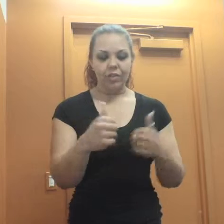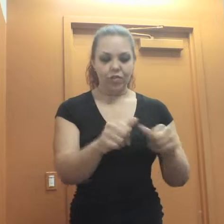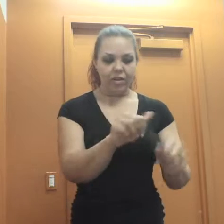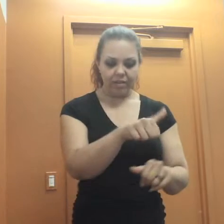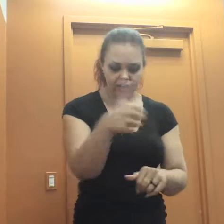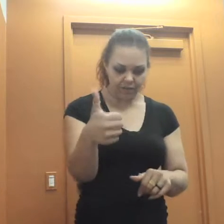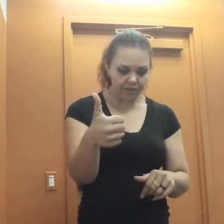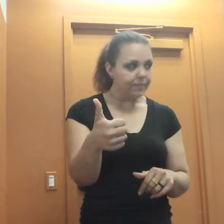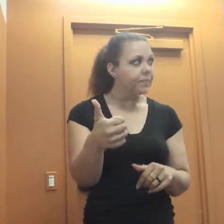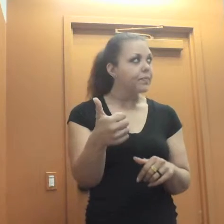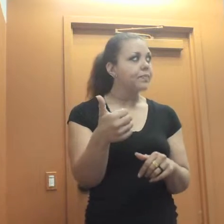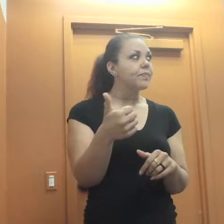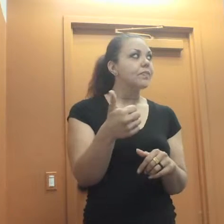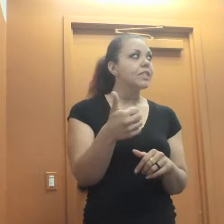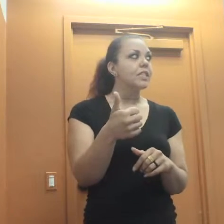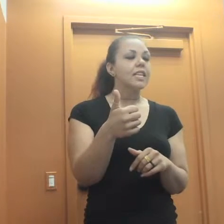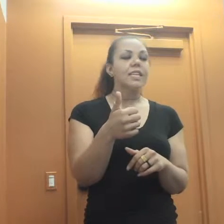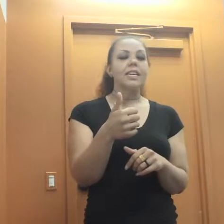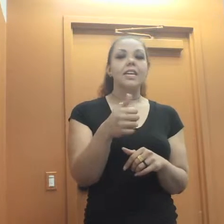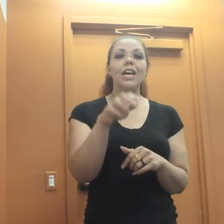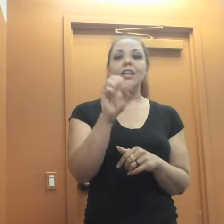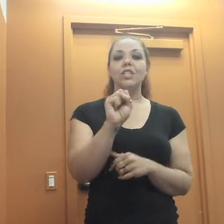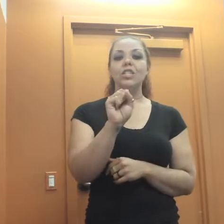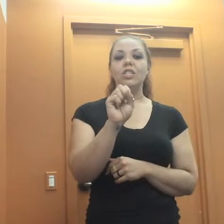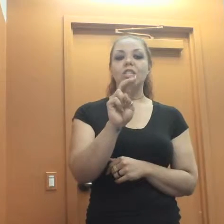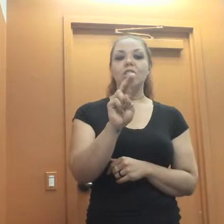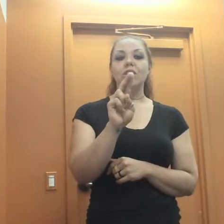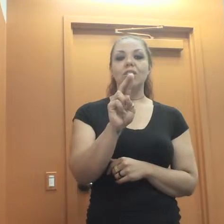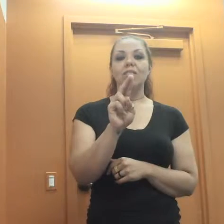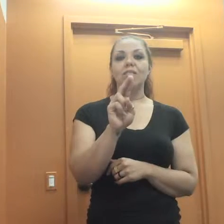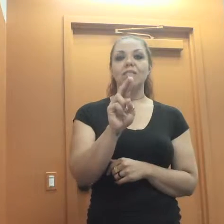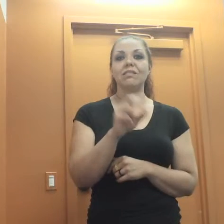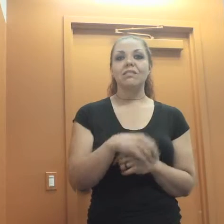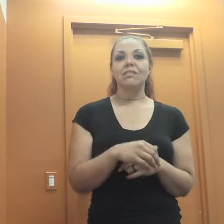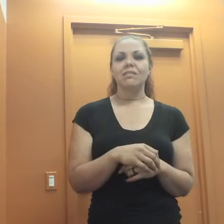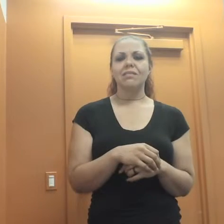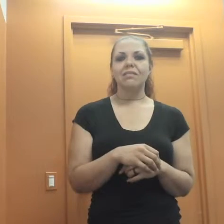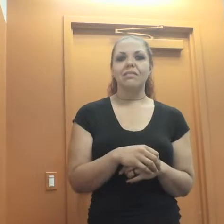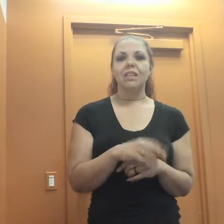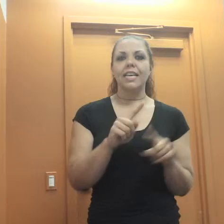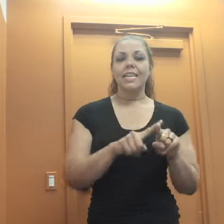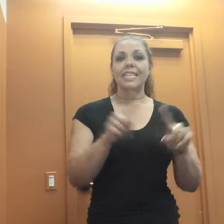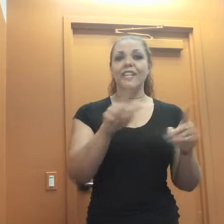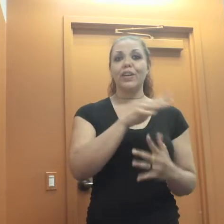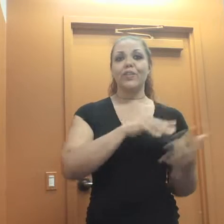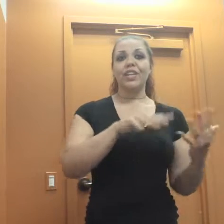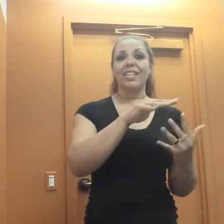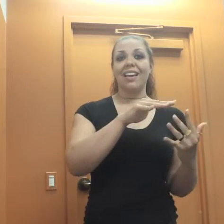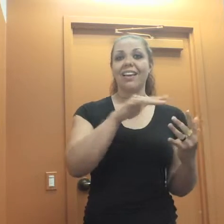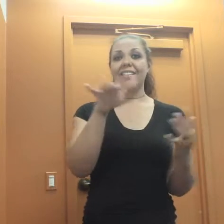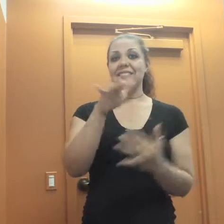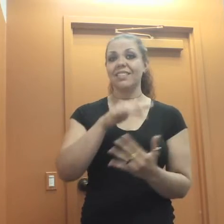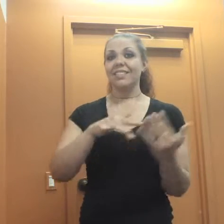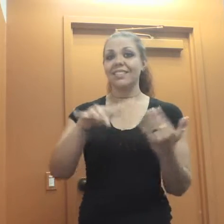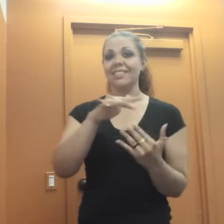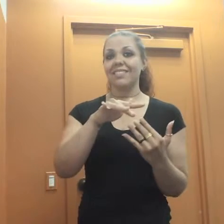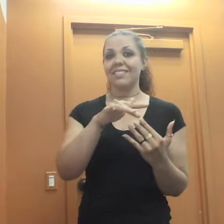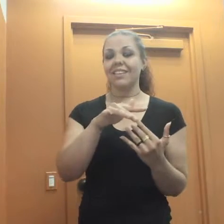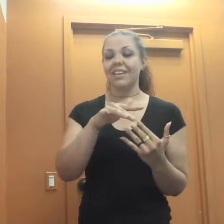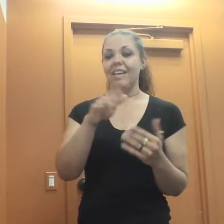sulfur dioxide and oxygen to form sulfur trioxide and the equilibrium concentration shown, find the value of